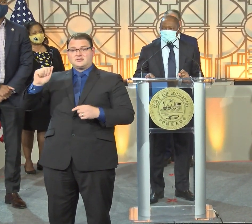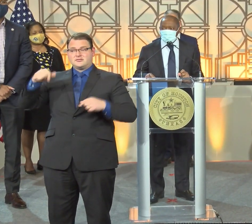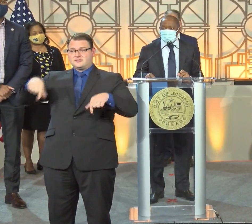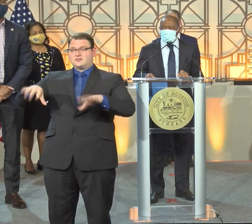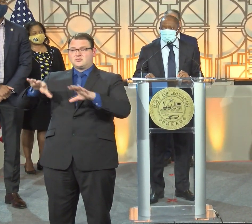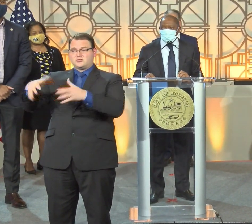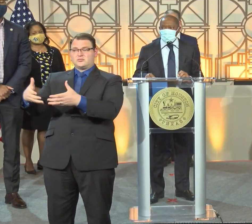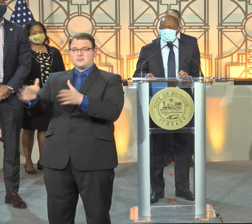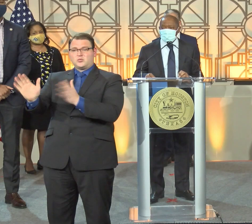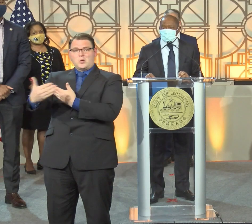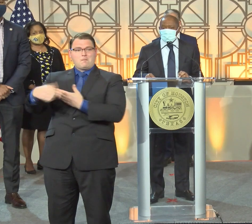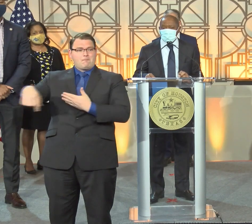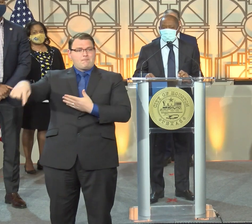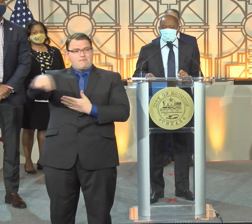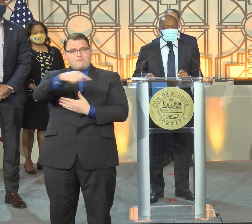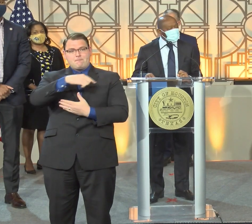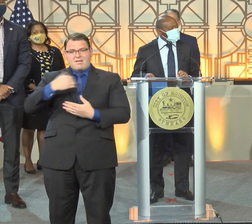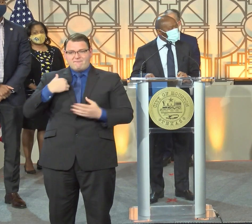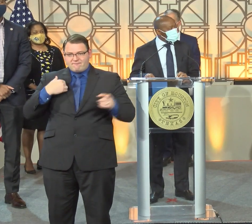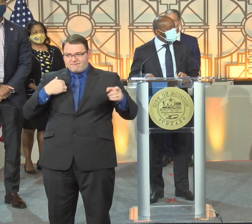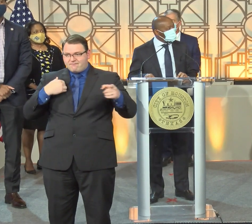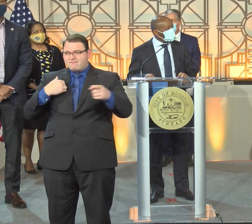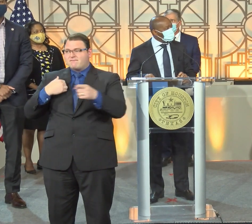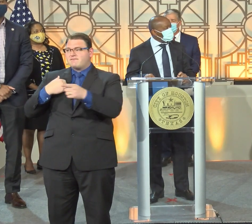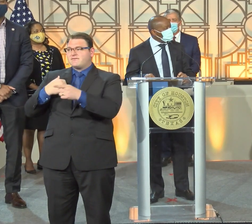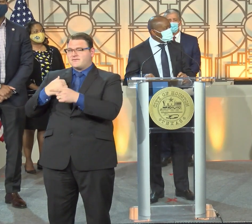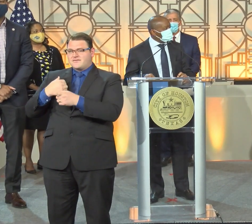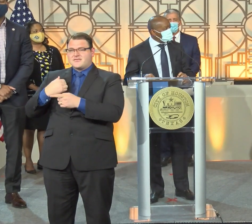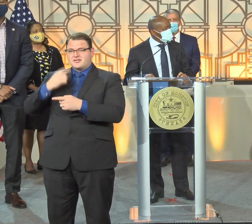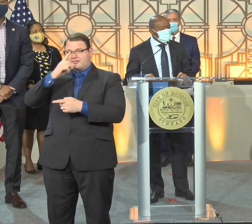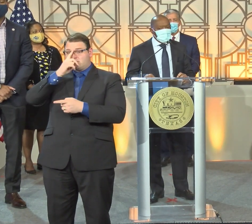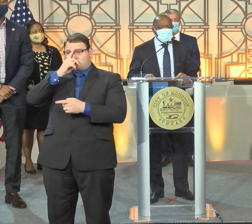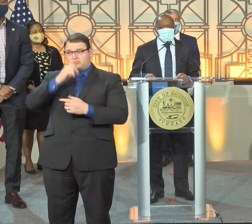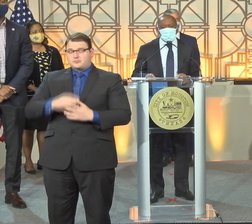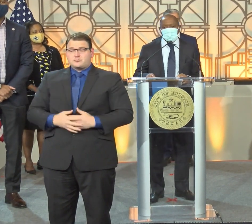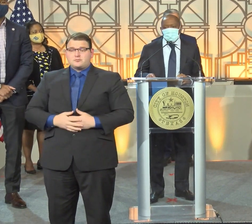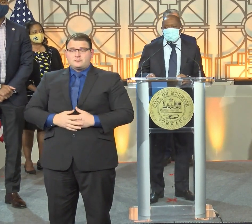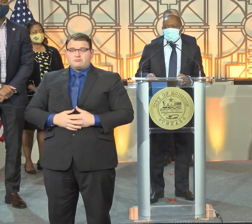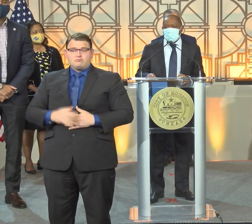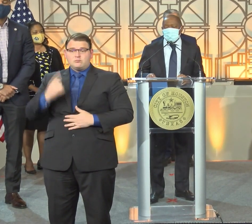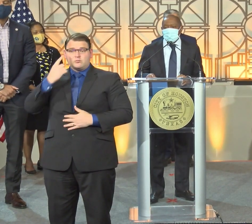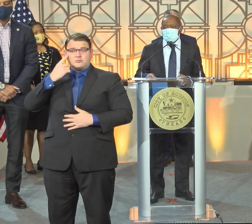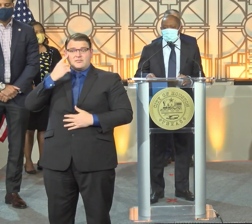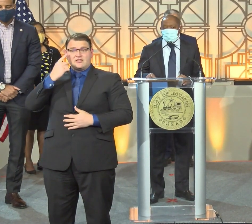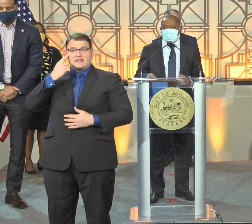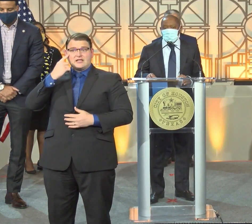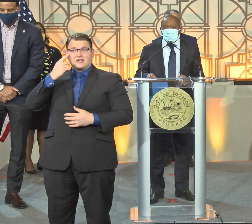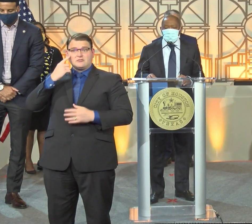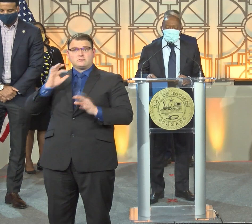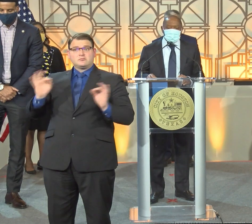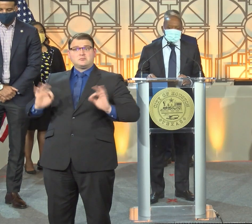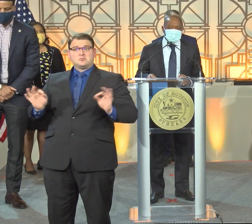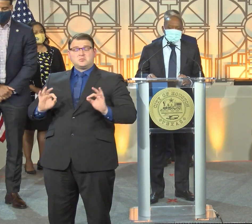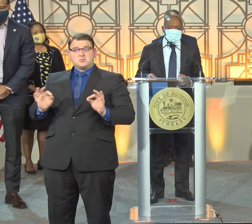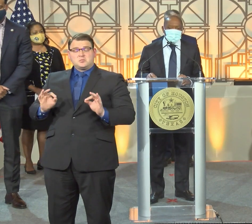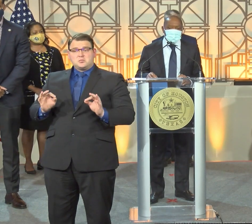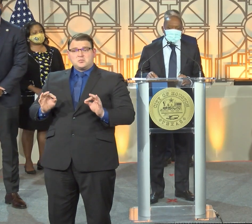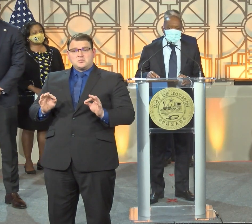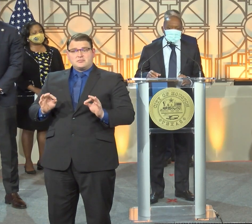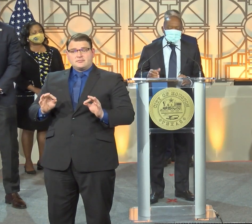I think, like we've said before, this is a journey you won't have to go take alone. And what you have said today,